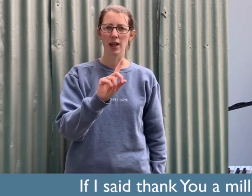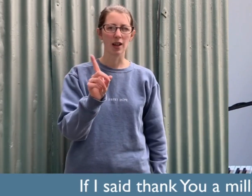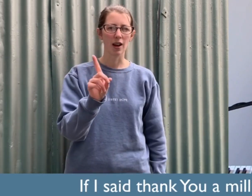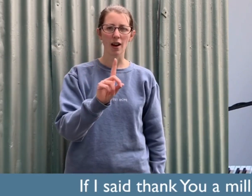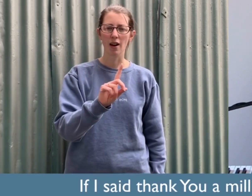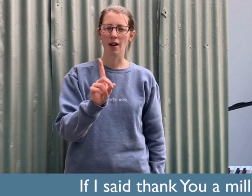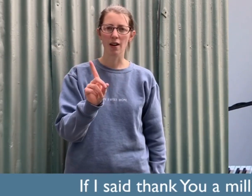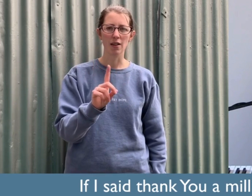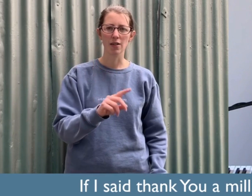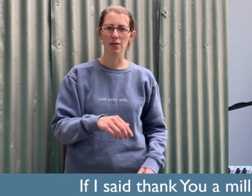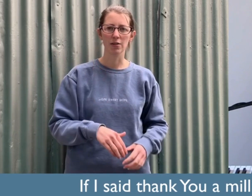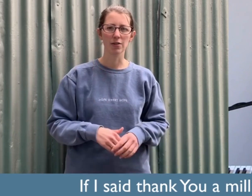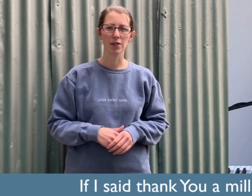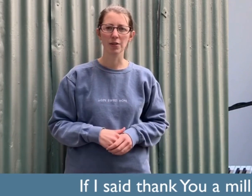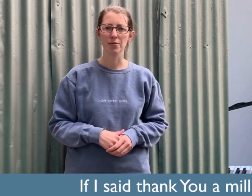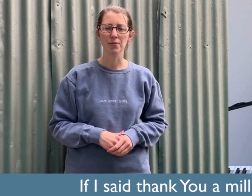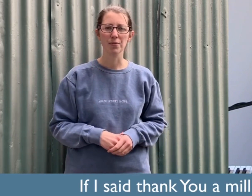not